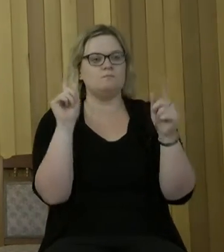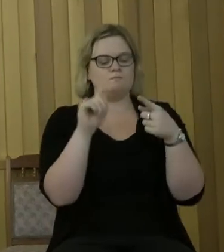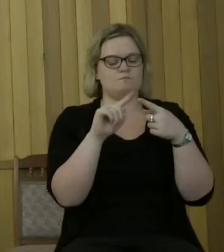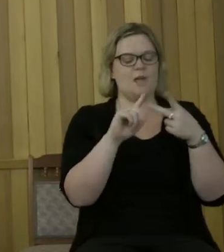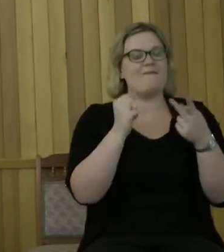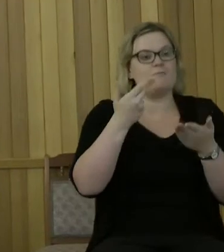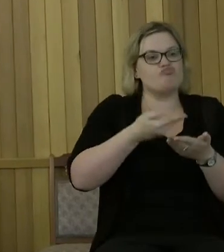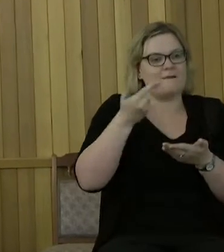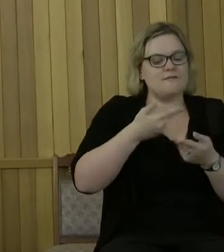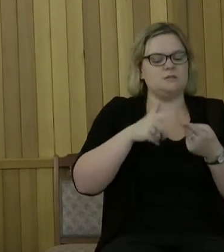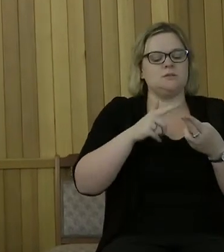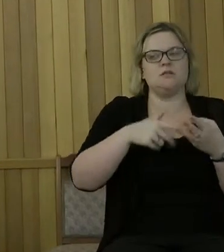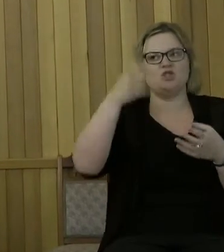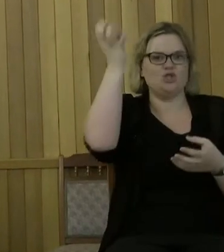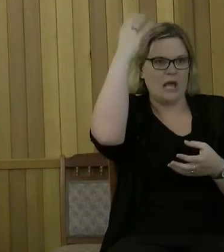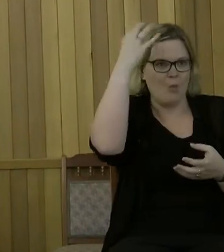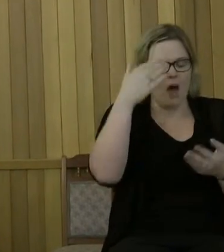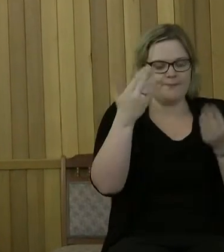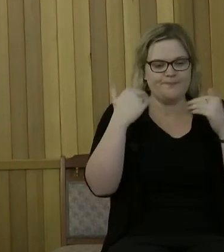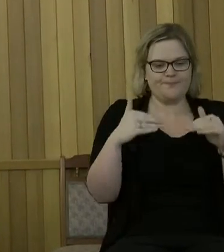have breakfast, have a shower,